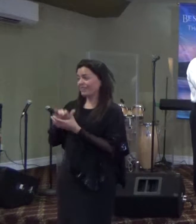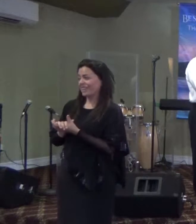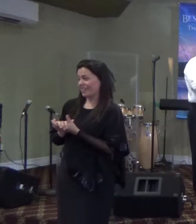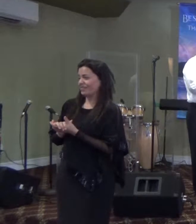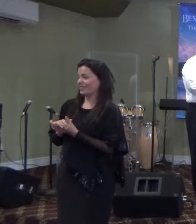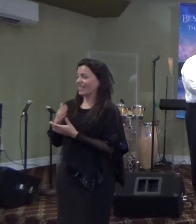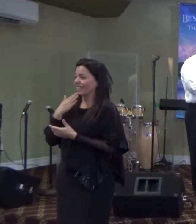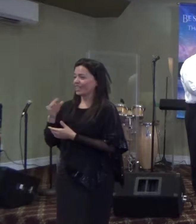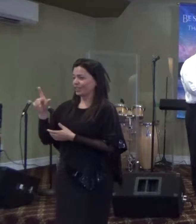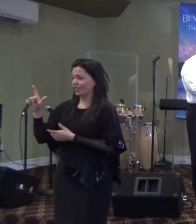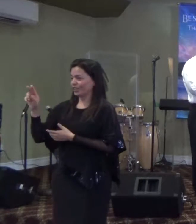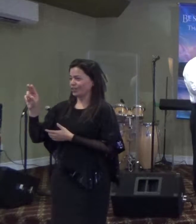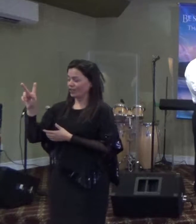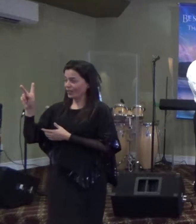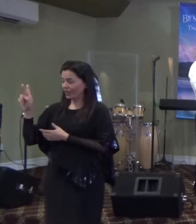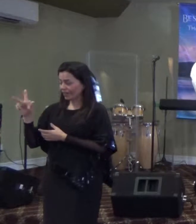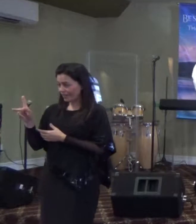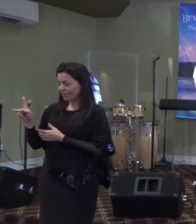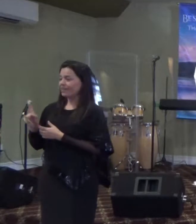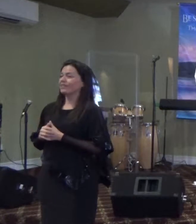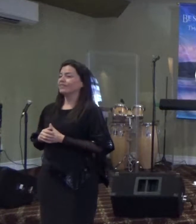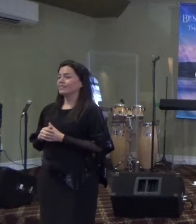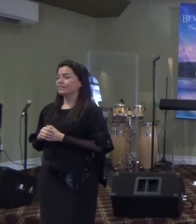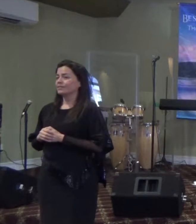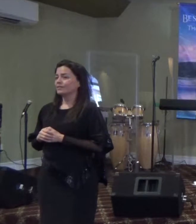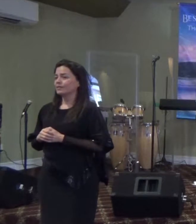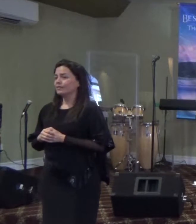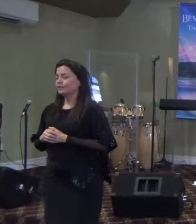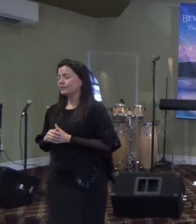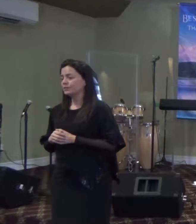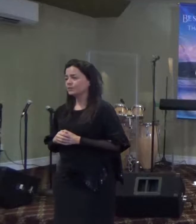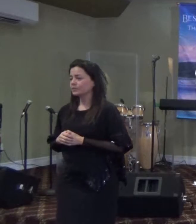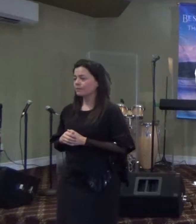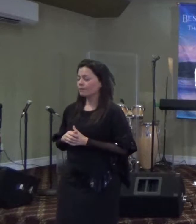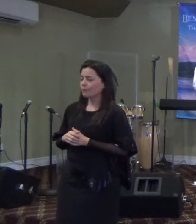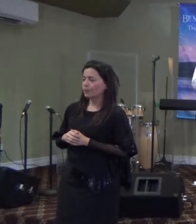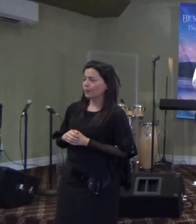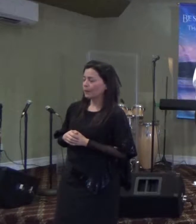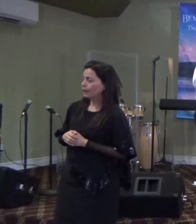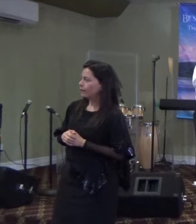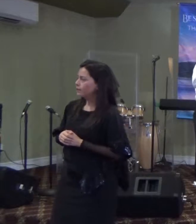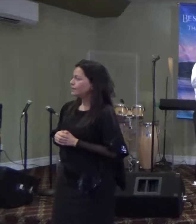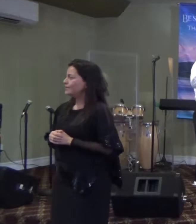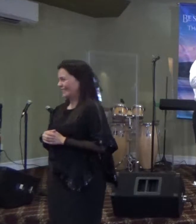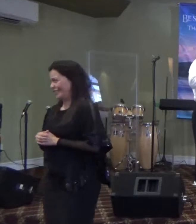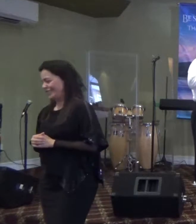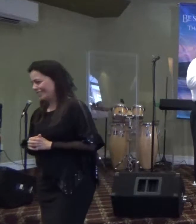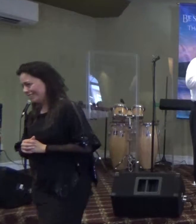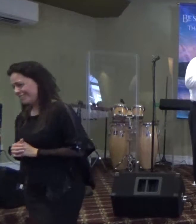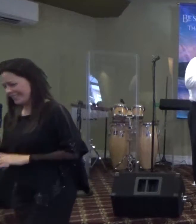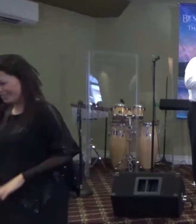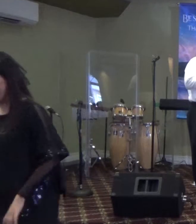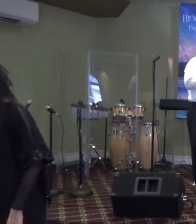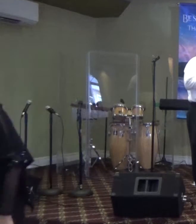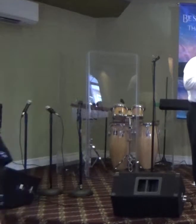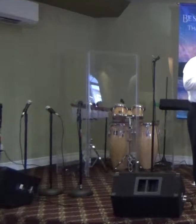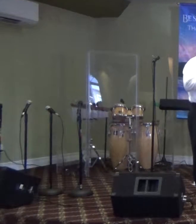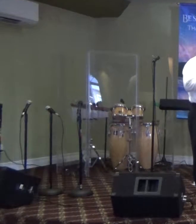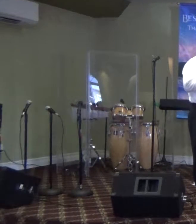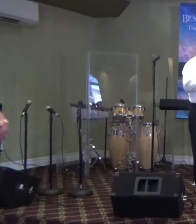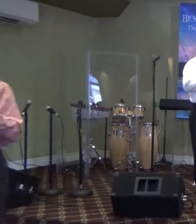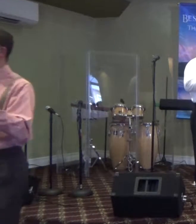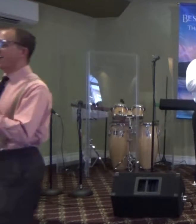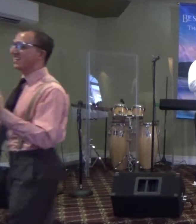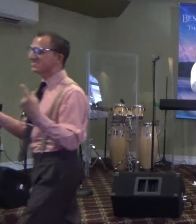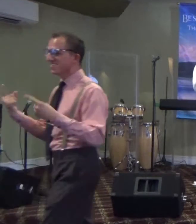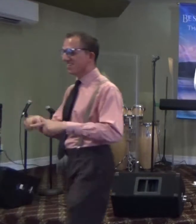God interpreta interprets los sucesos de su vida events in their life como accidentes, like accidents,